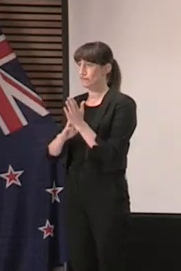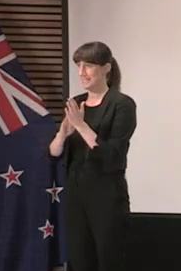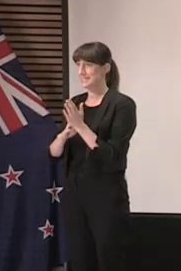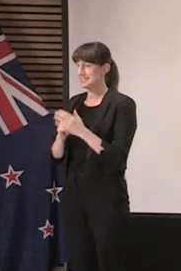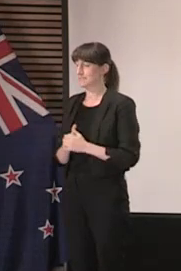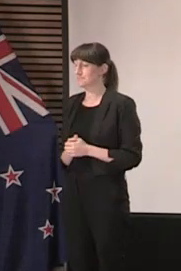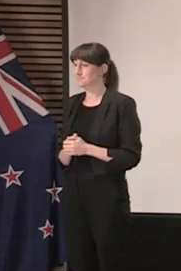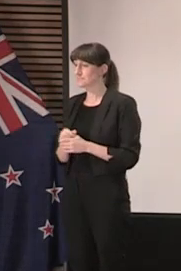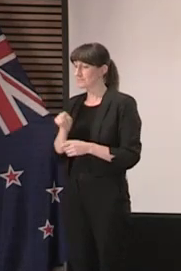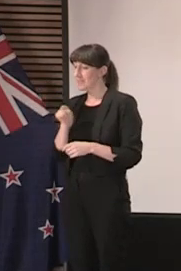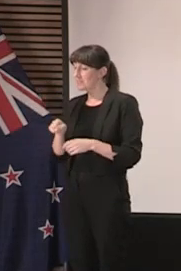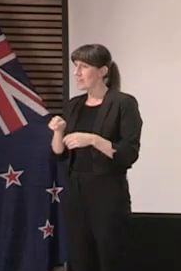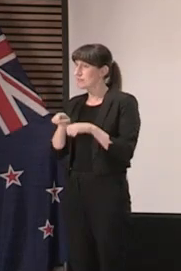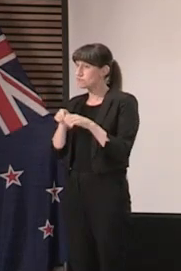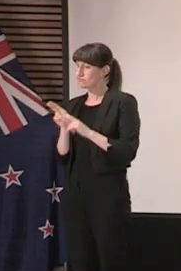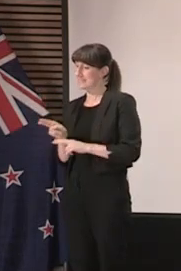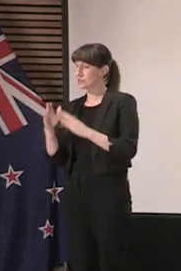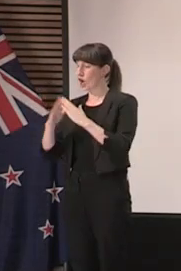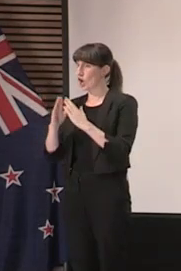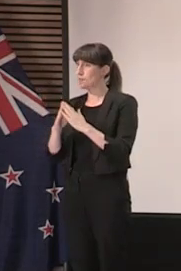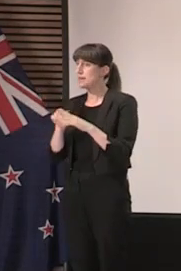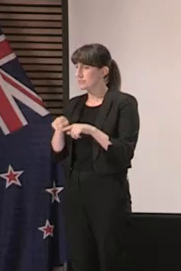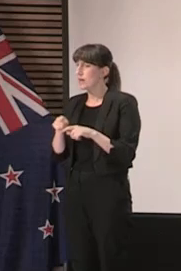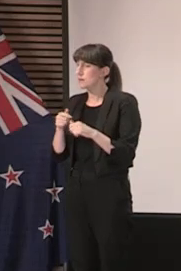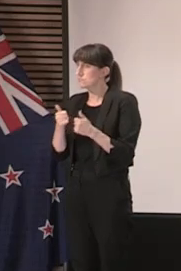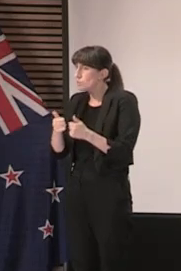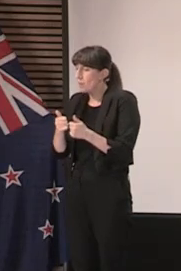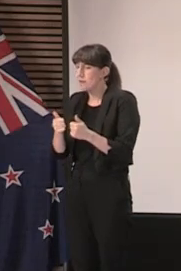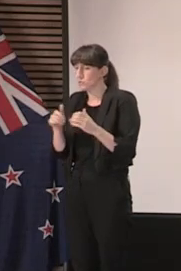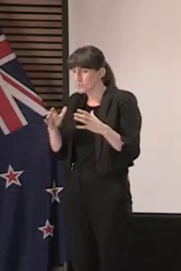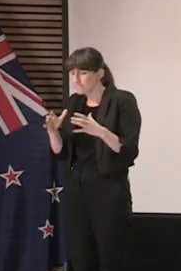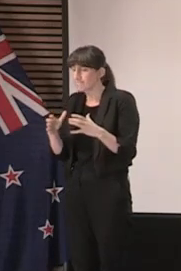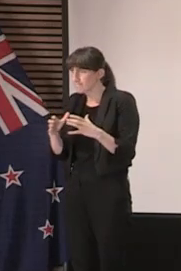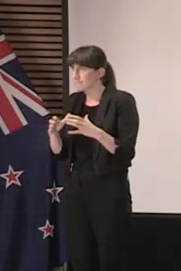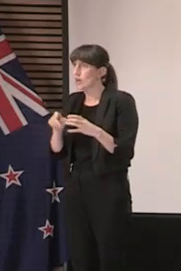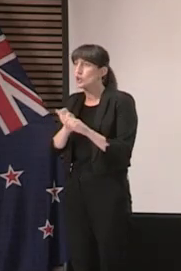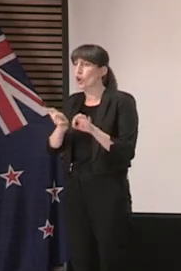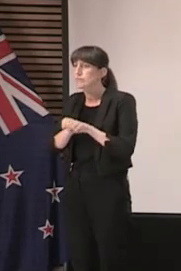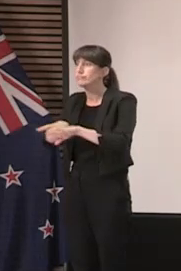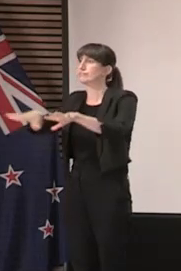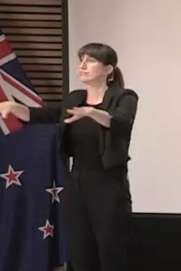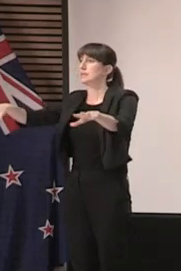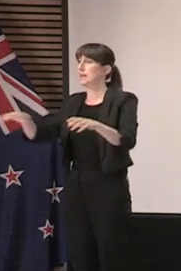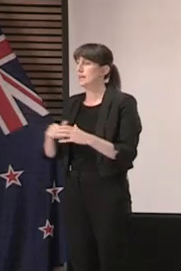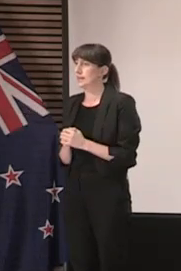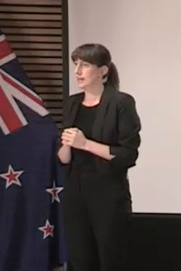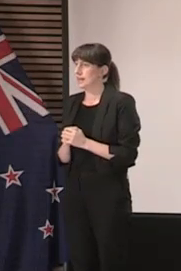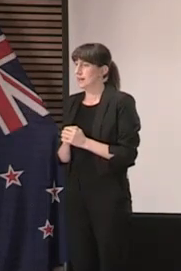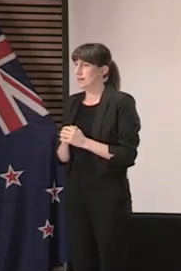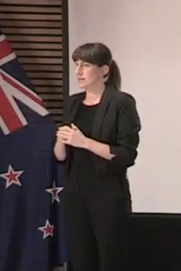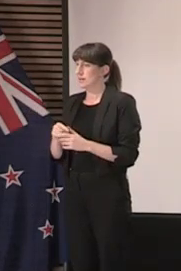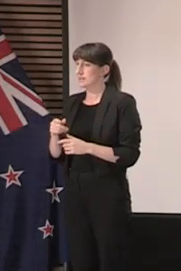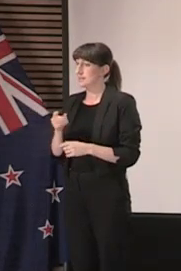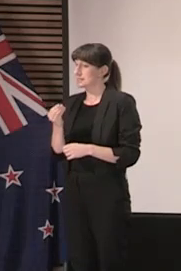spread, as our other aged residential care facilities do. It's not an outbreak that is confined to that facility. It has some